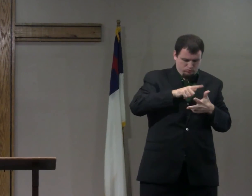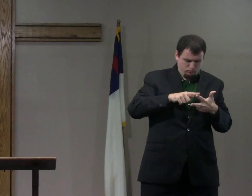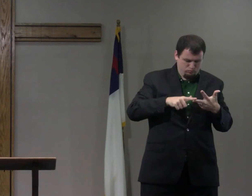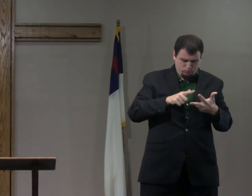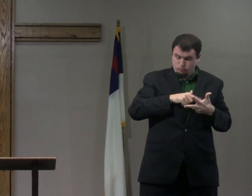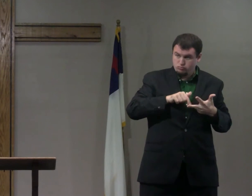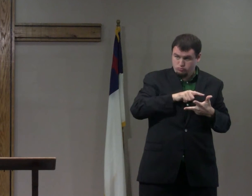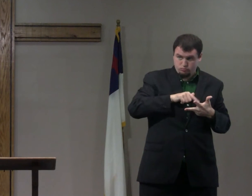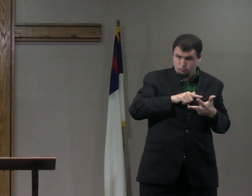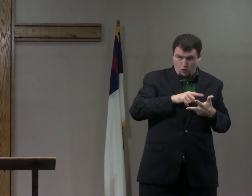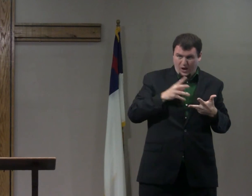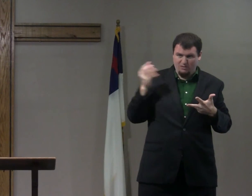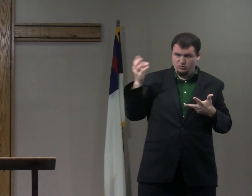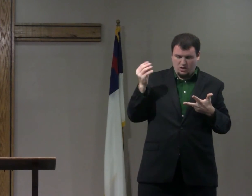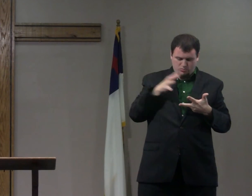of America,